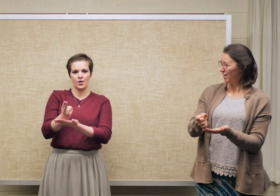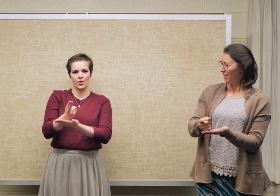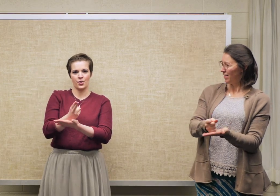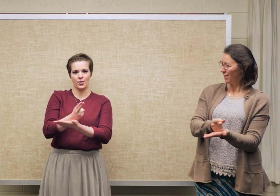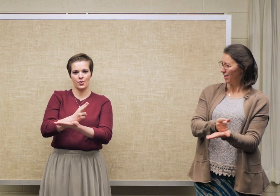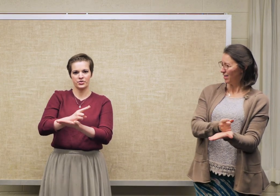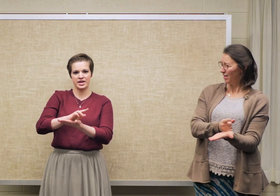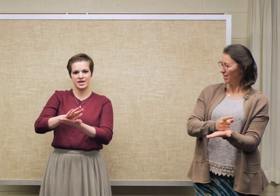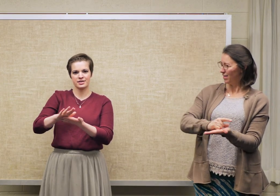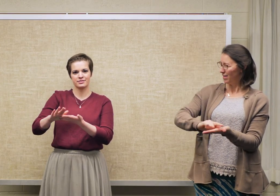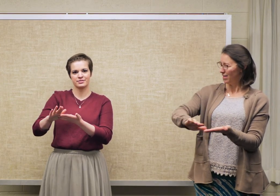Holy